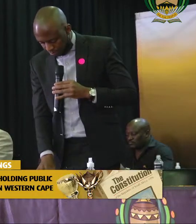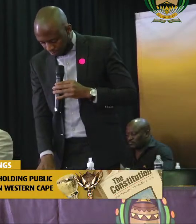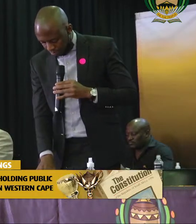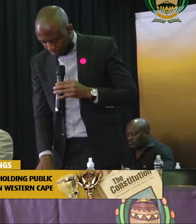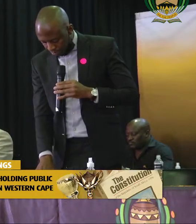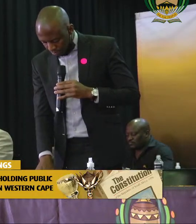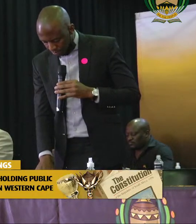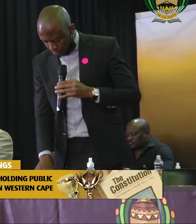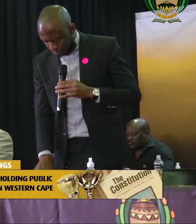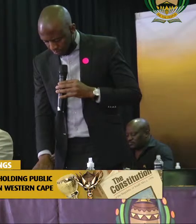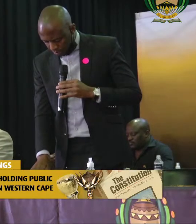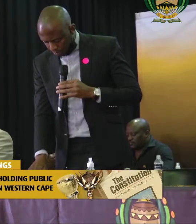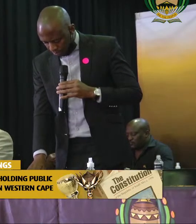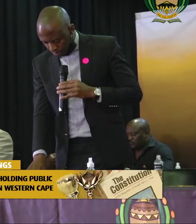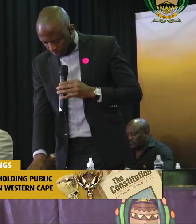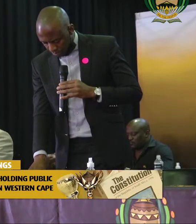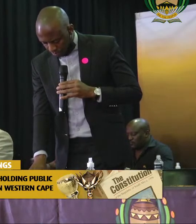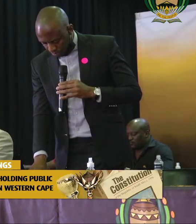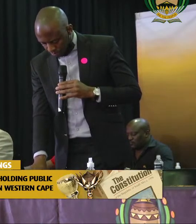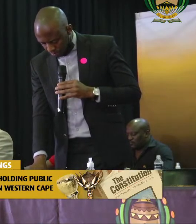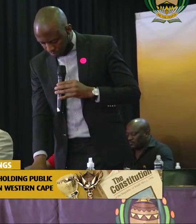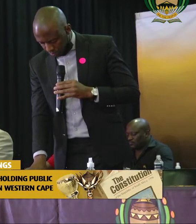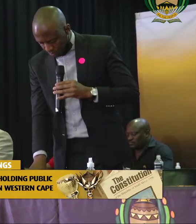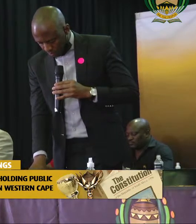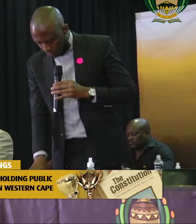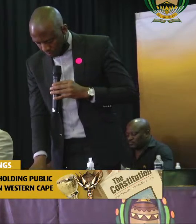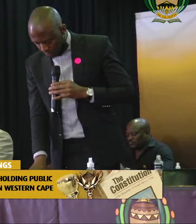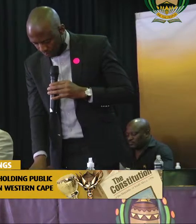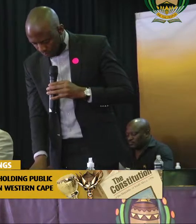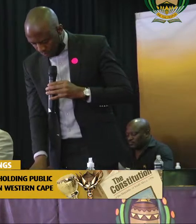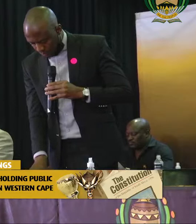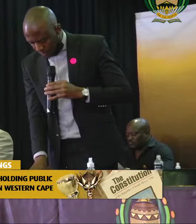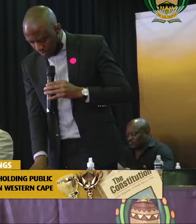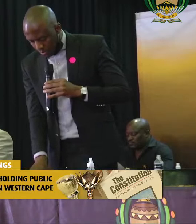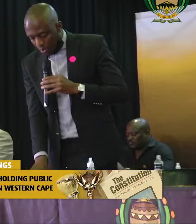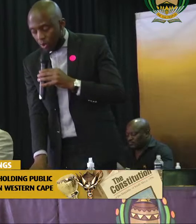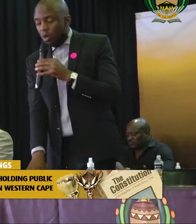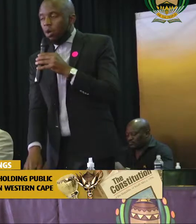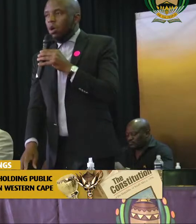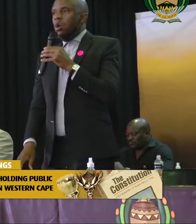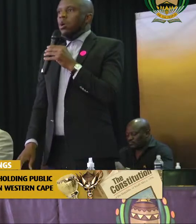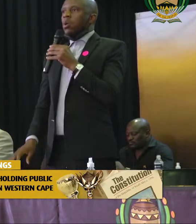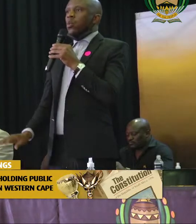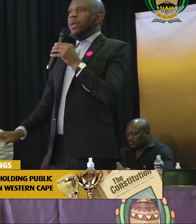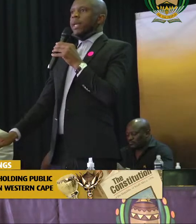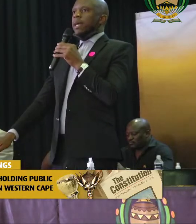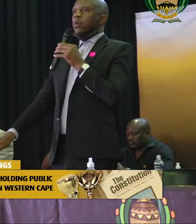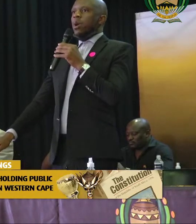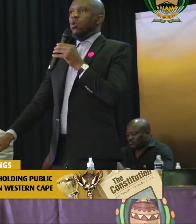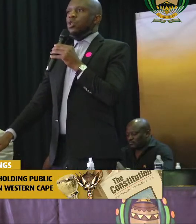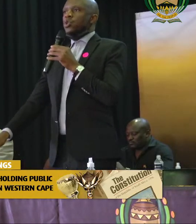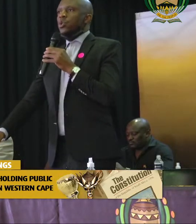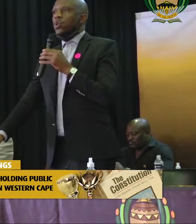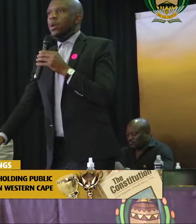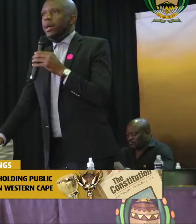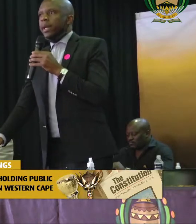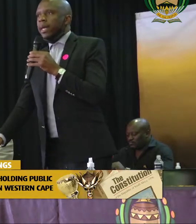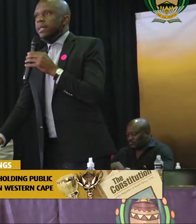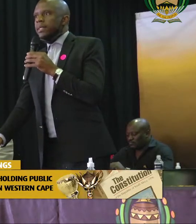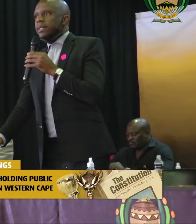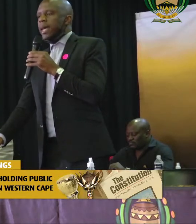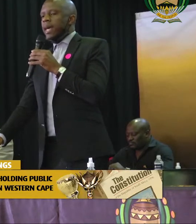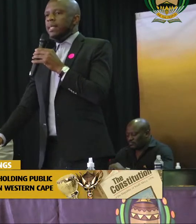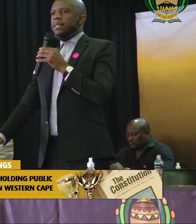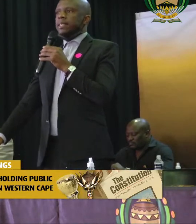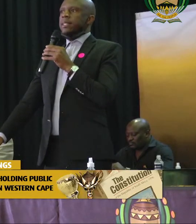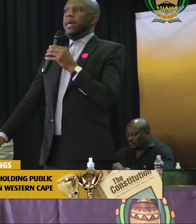Kelekile le ntlanganiso intlanganiso yenu. We are going to